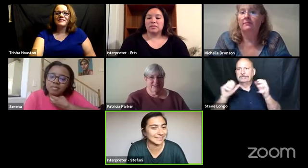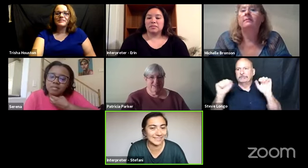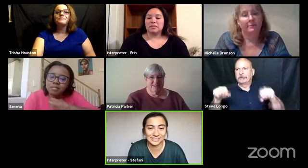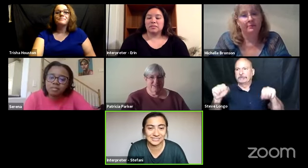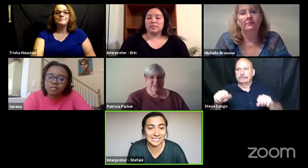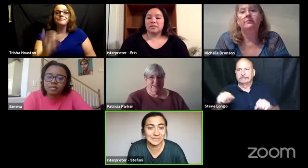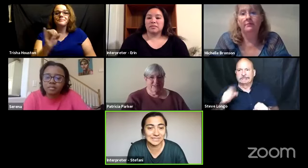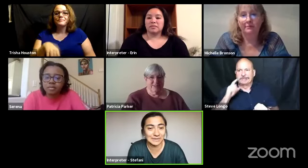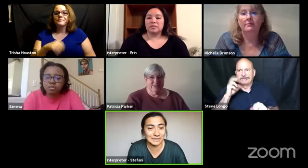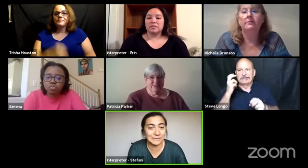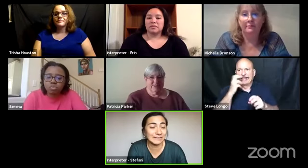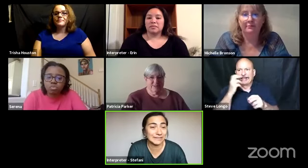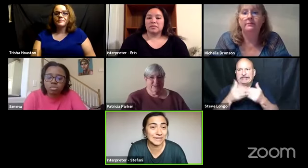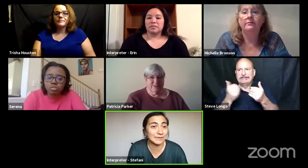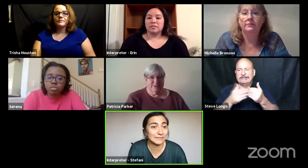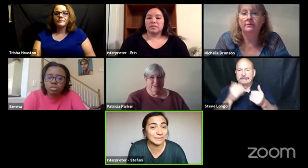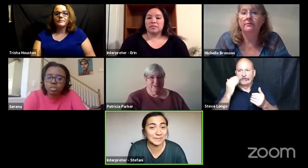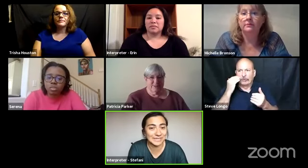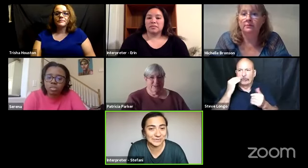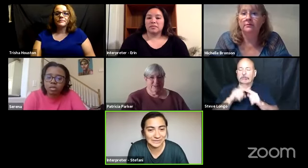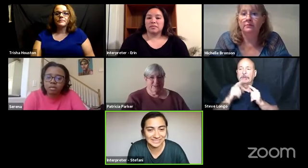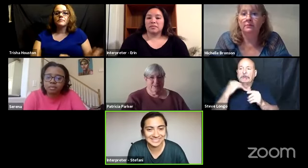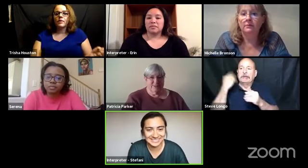it seems to be working very well for the public as well.